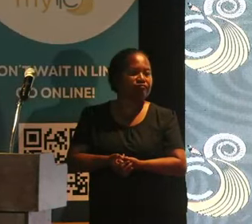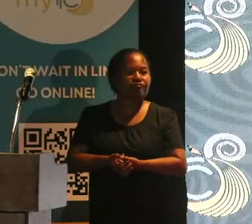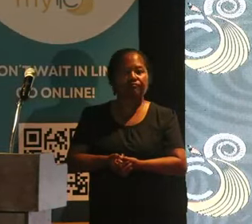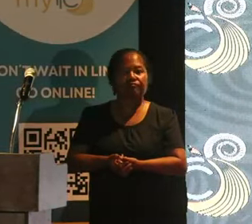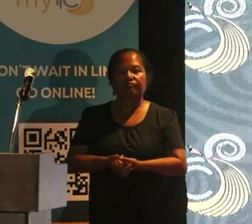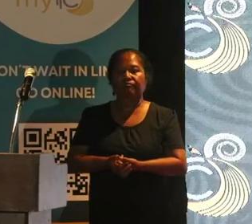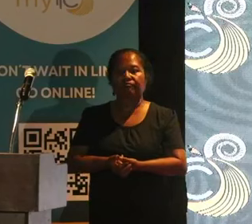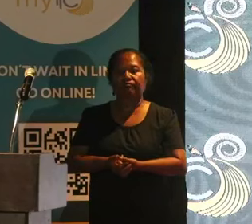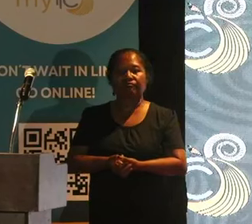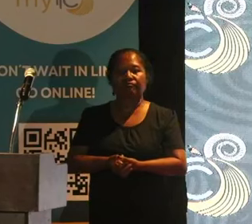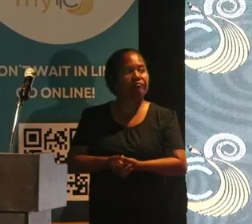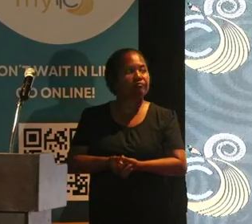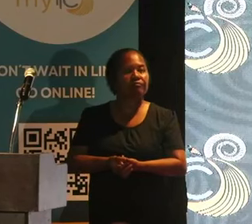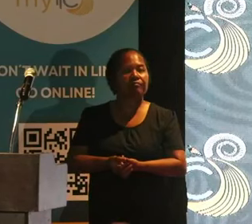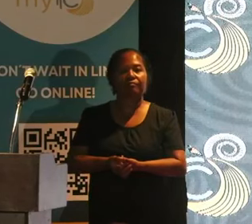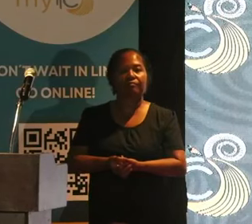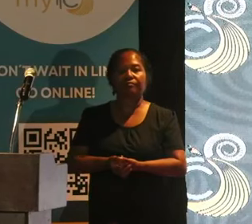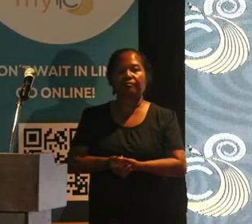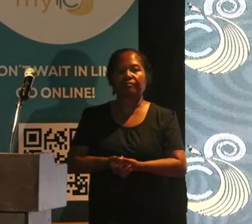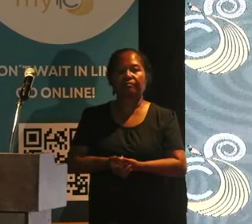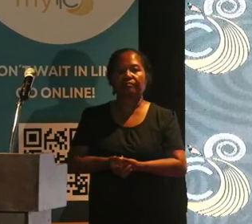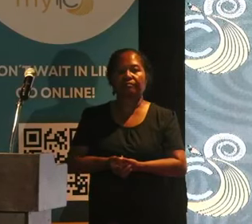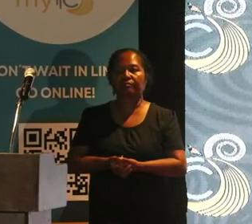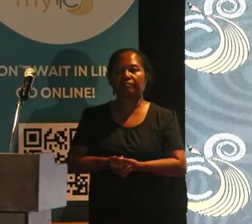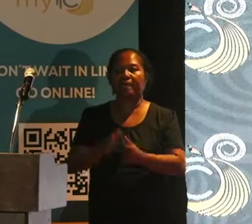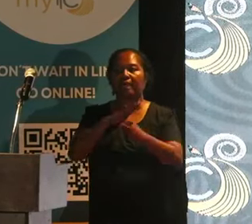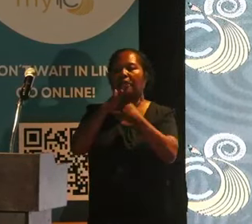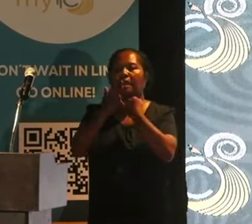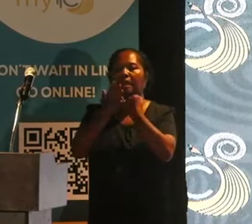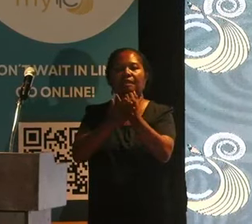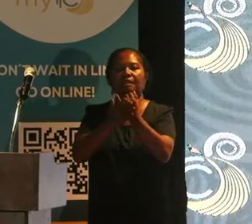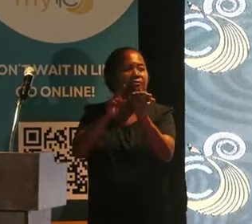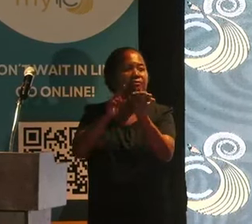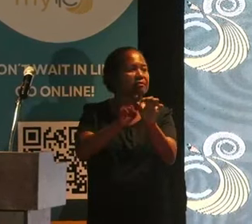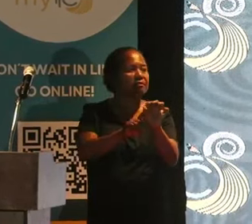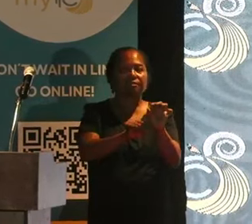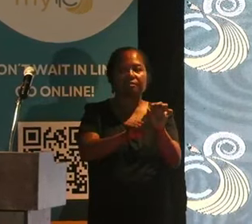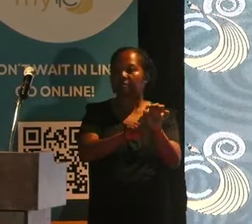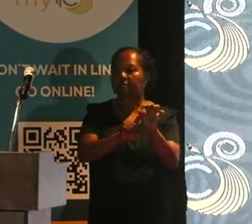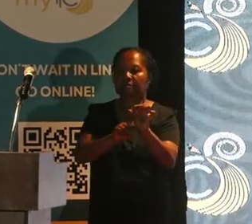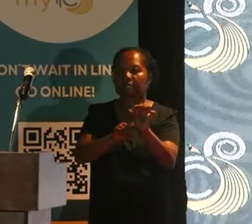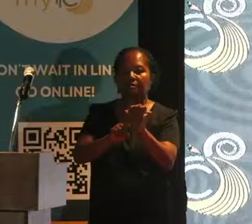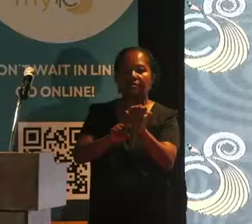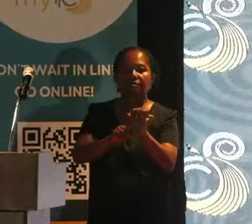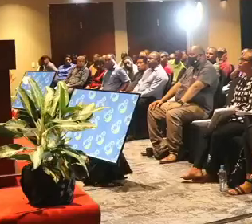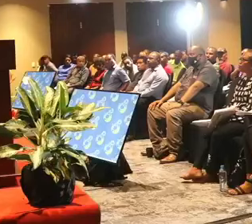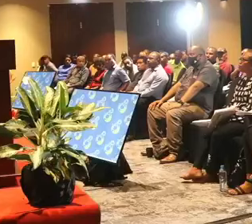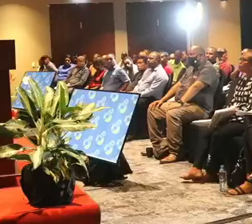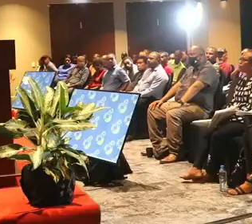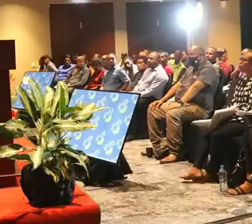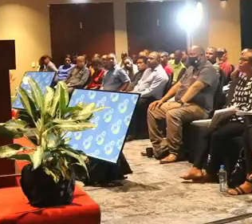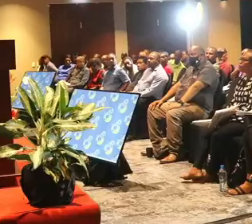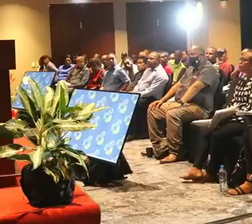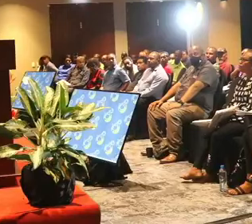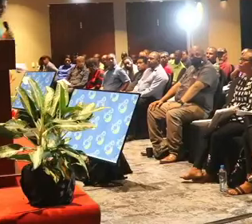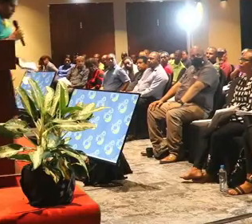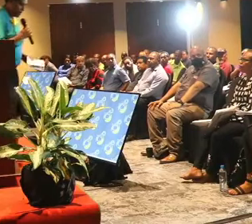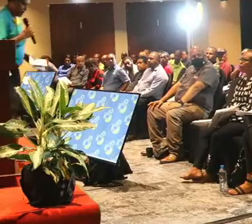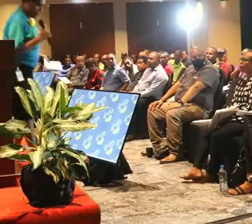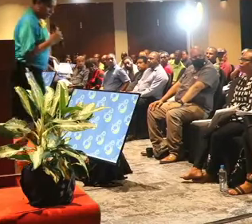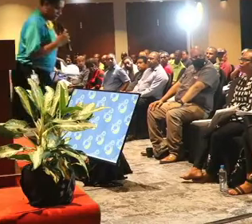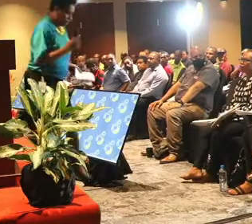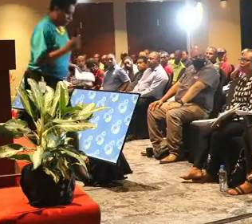We'll take the last question, and then again, Cindy, I'll take from the gentleman in